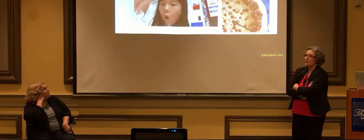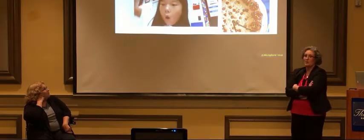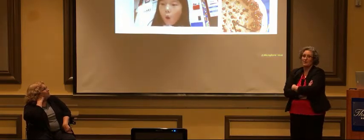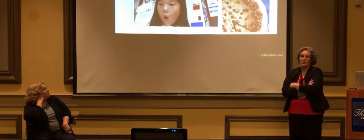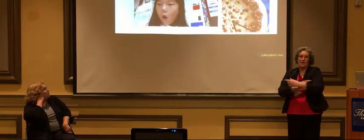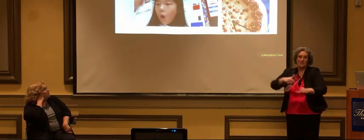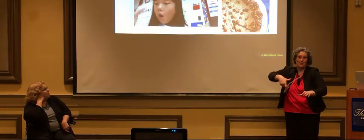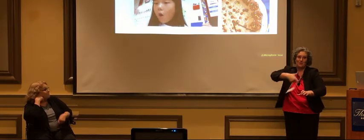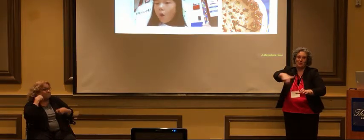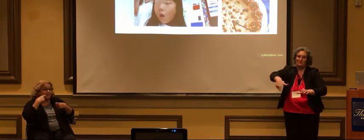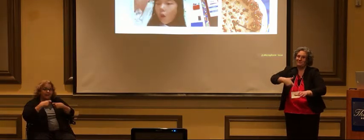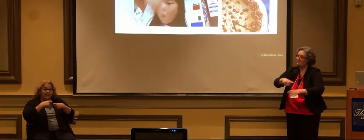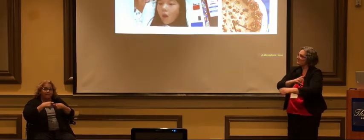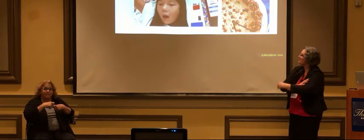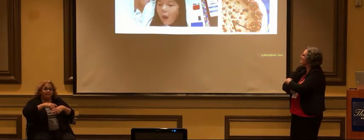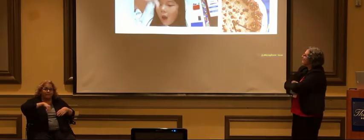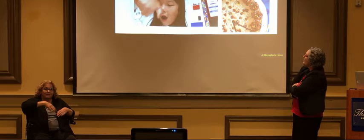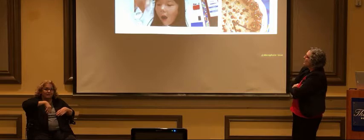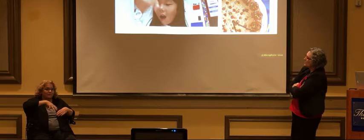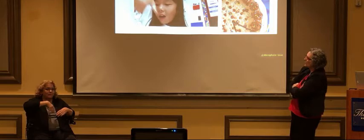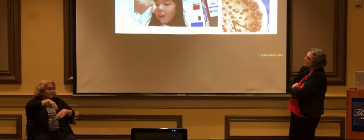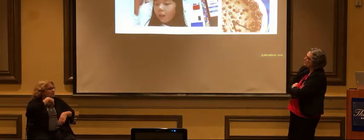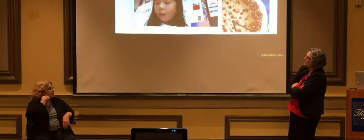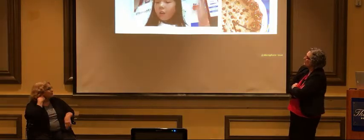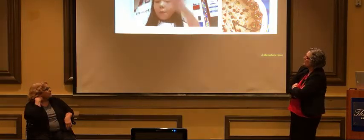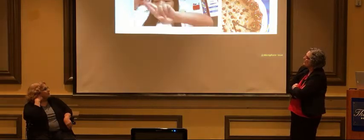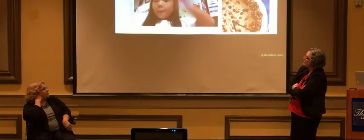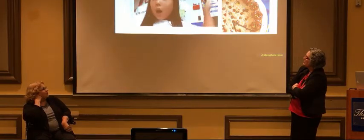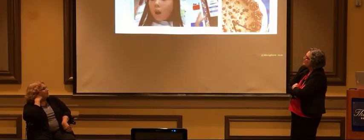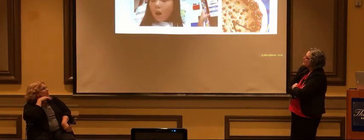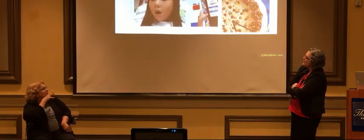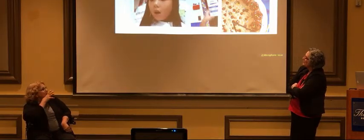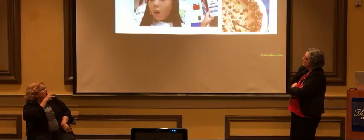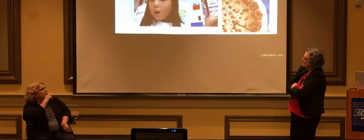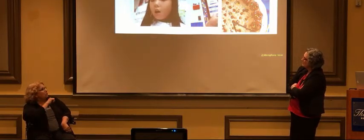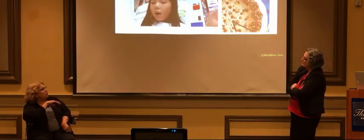Oh, electric mixer, hand mixer. Oh, it's old school.